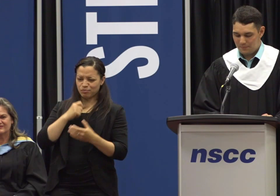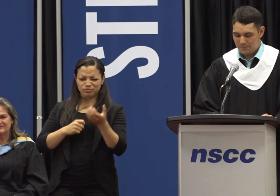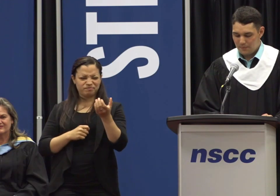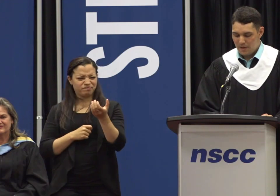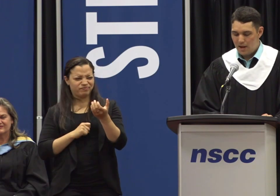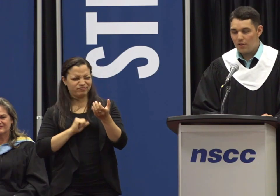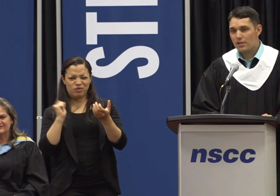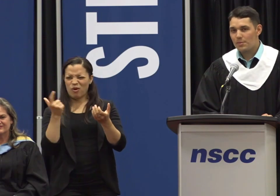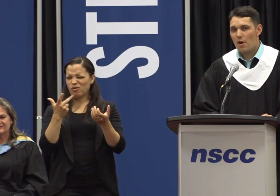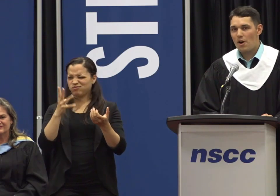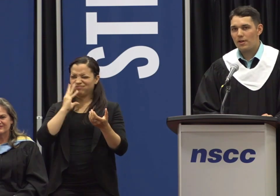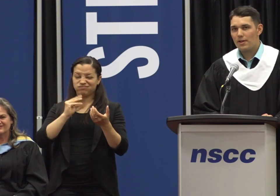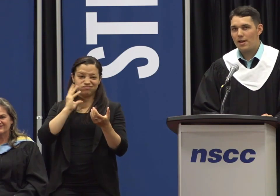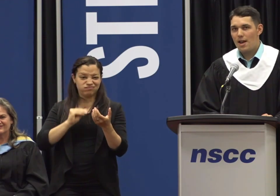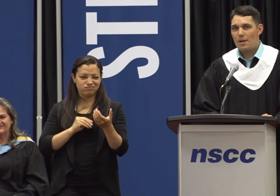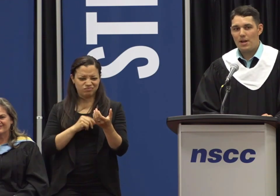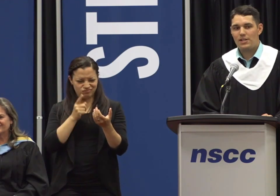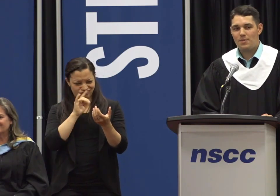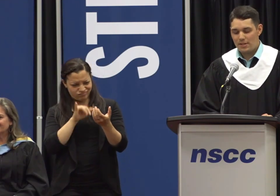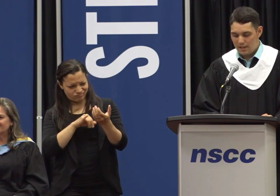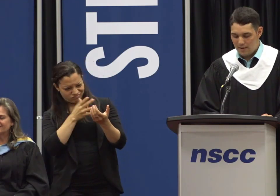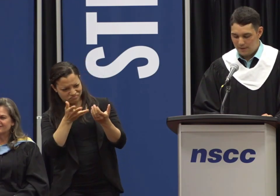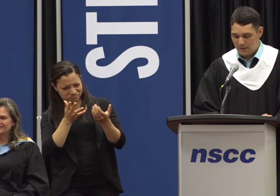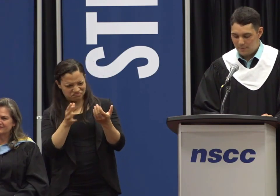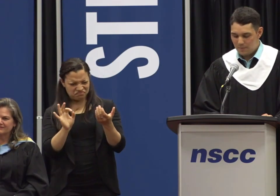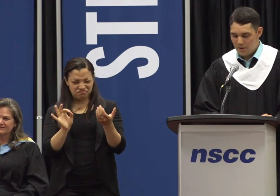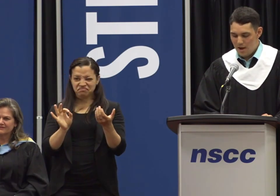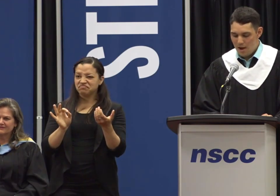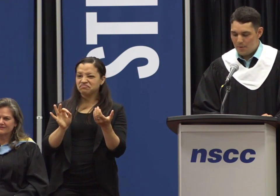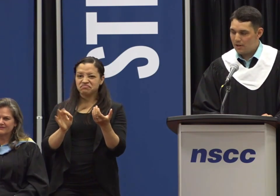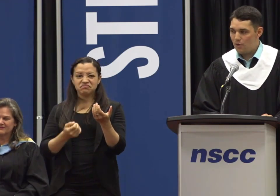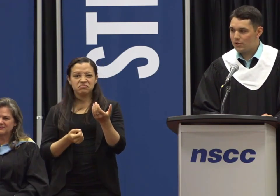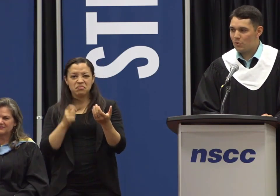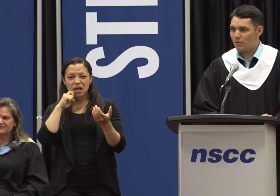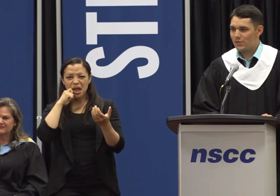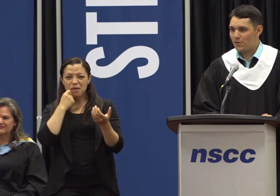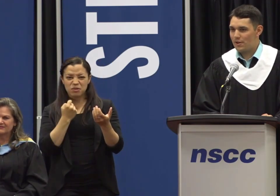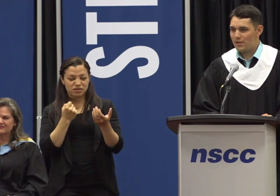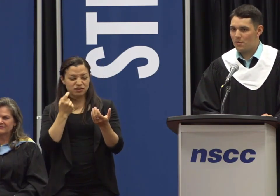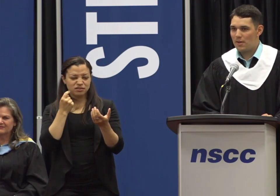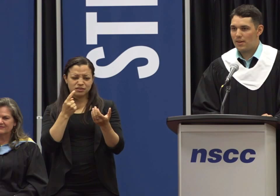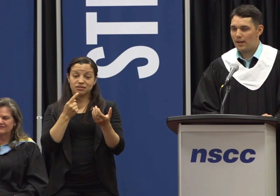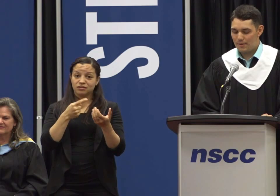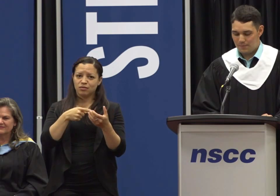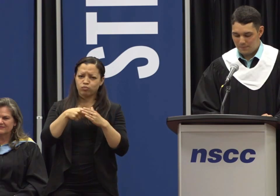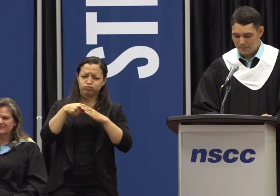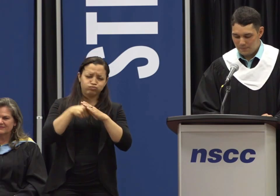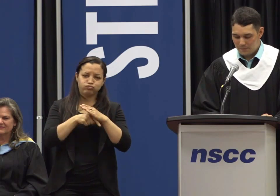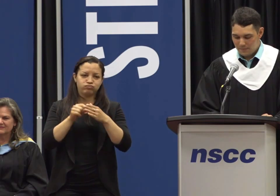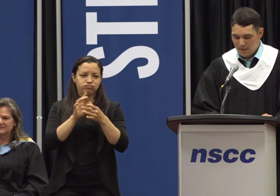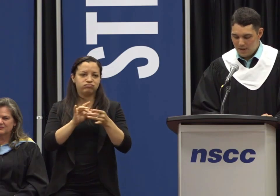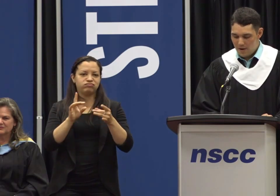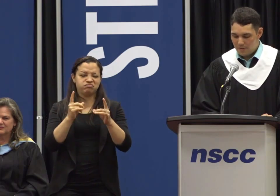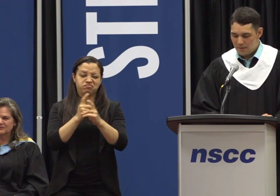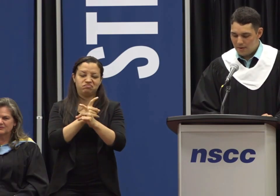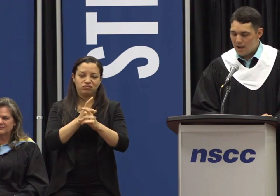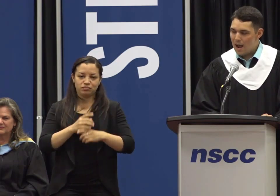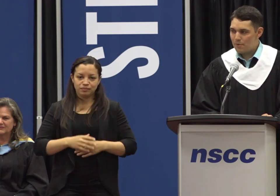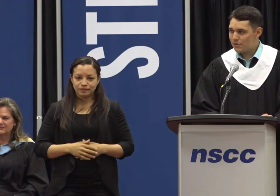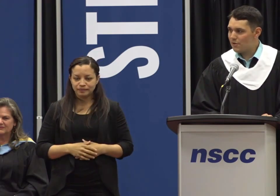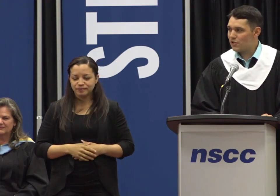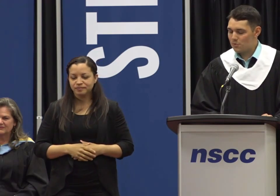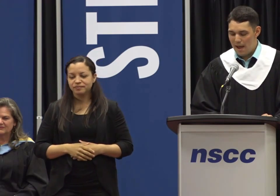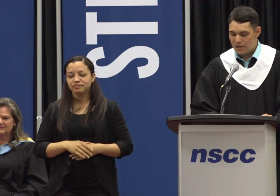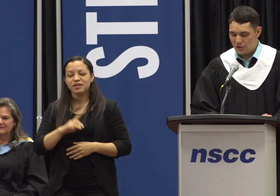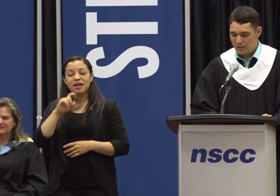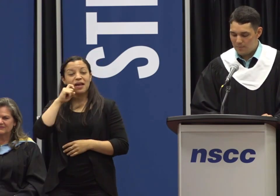had. It looks small and may seem insignificant, but it holds more of a story than you might think. Now,